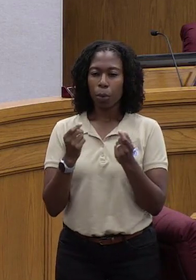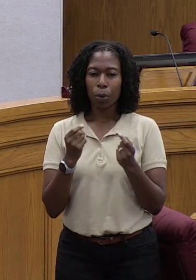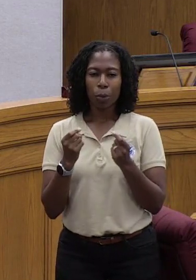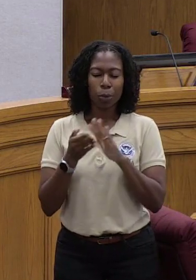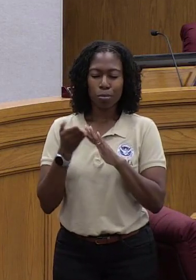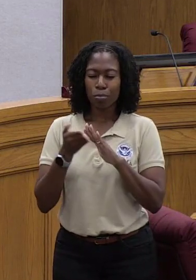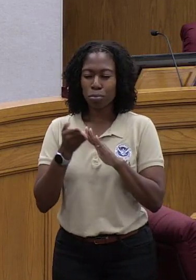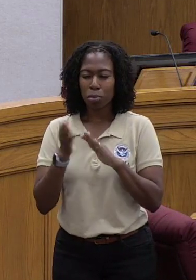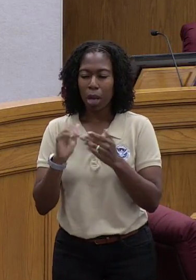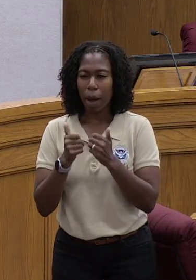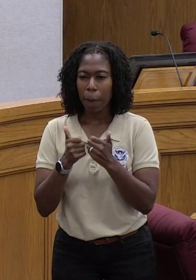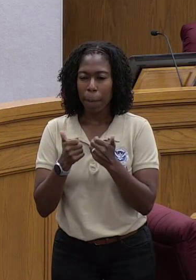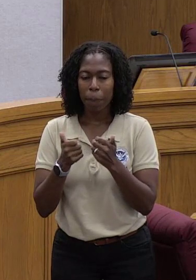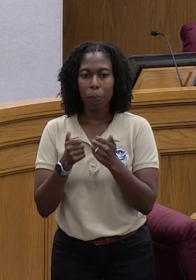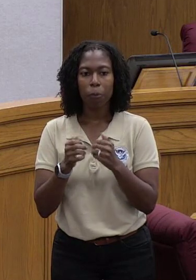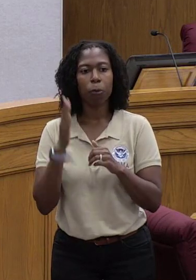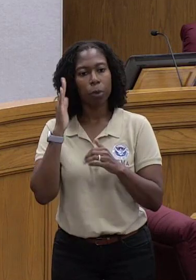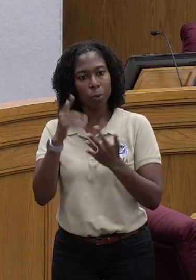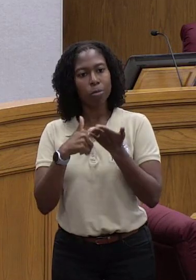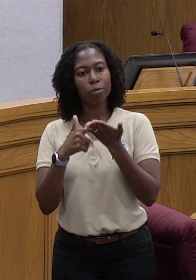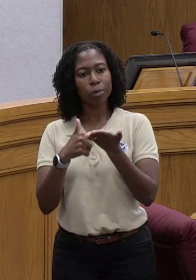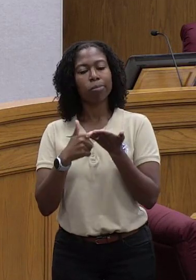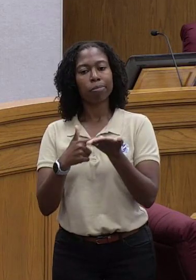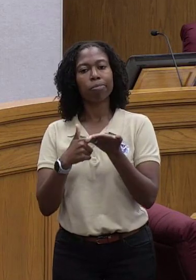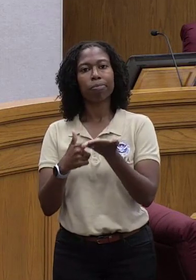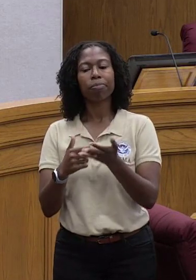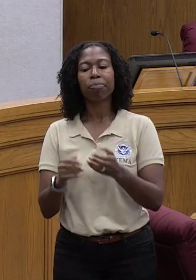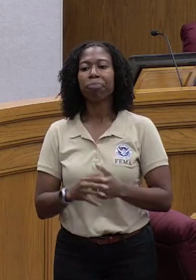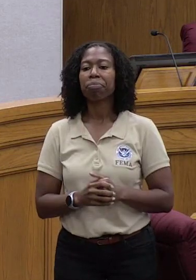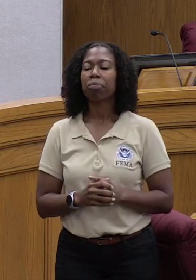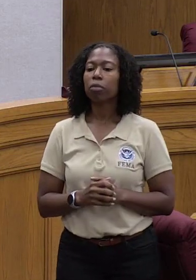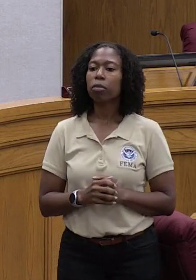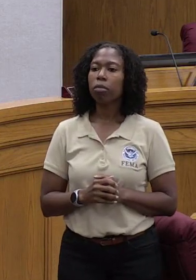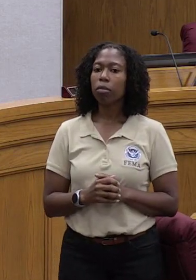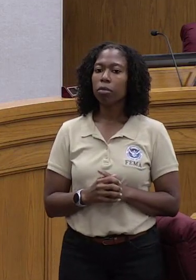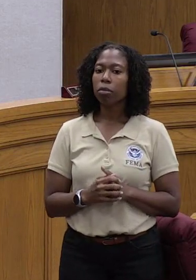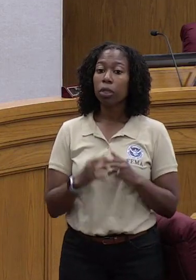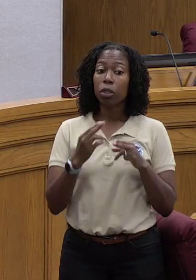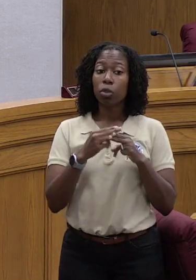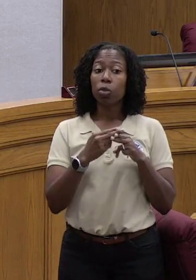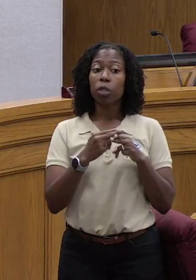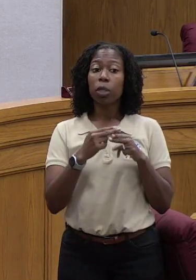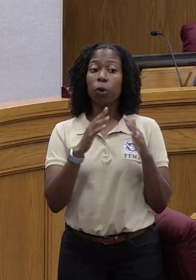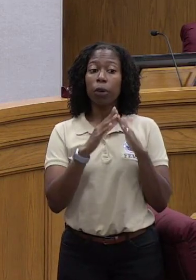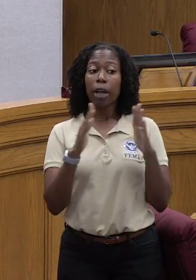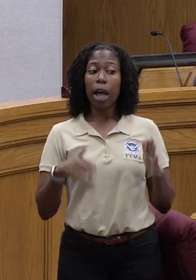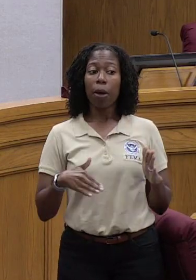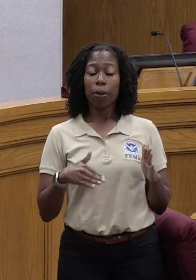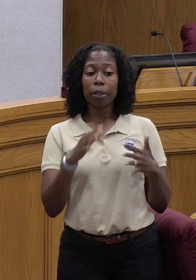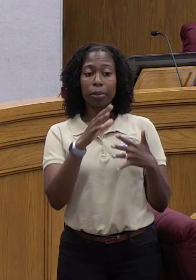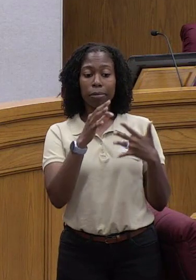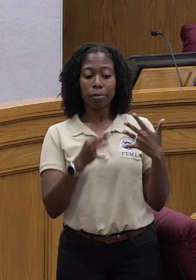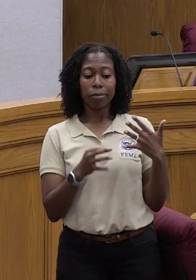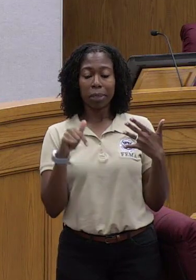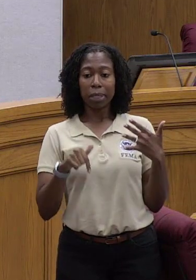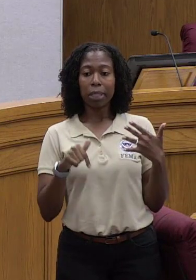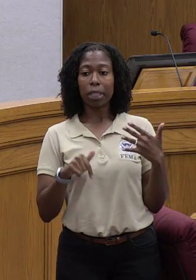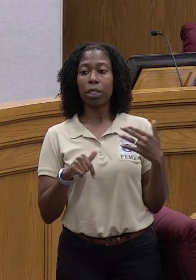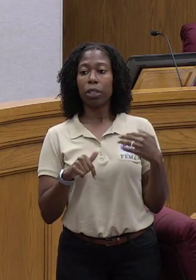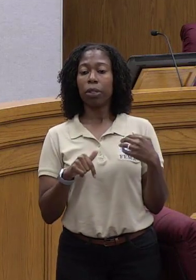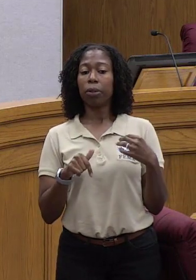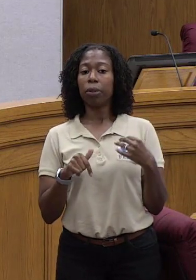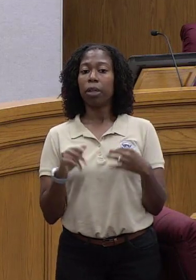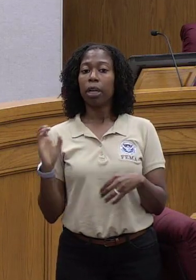want to remind everyone that this temporary housing, the options that are going to be used here in Calcasieu